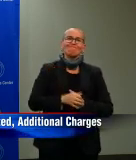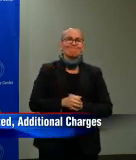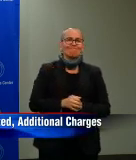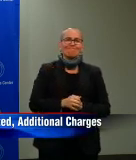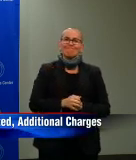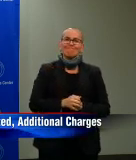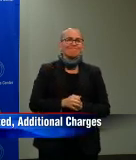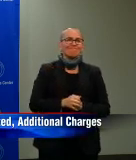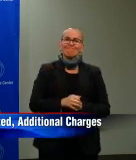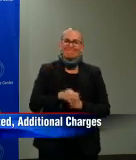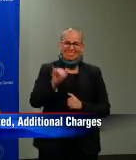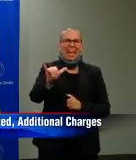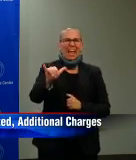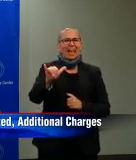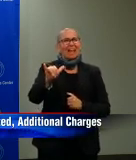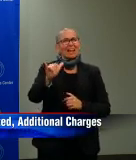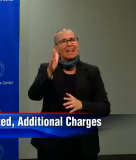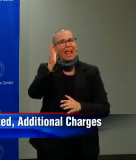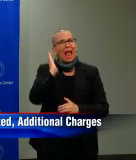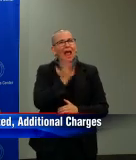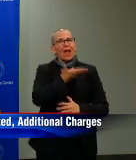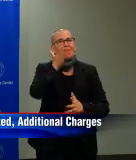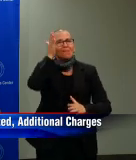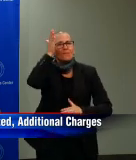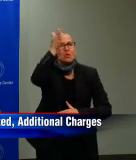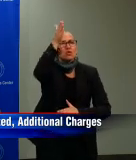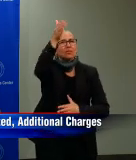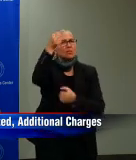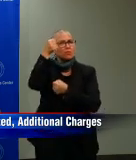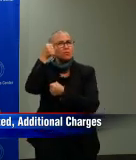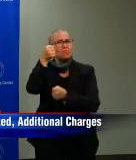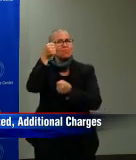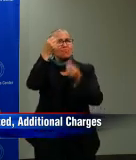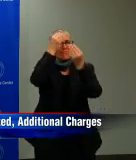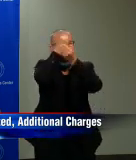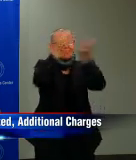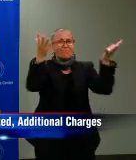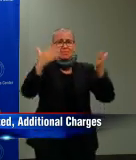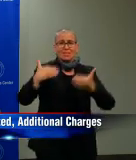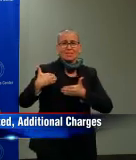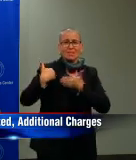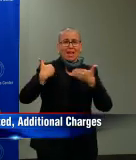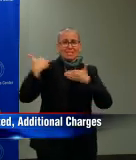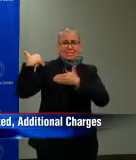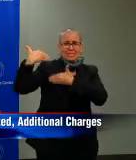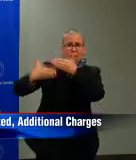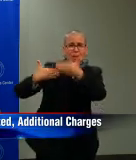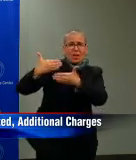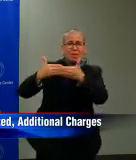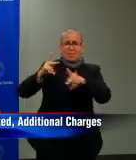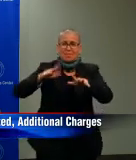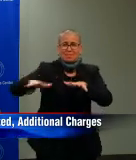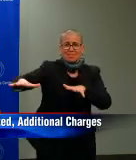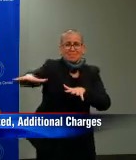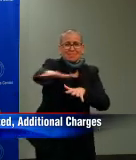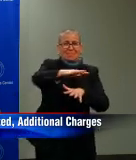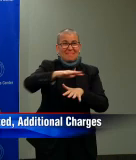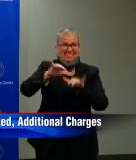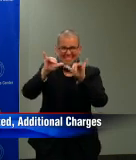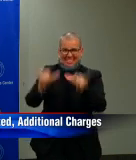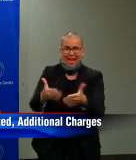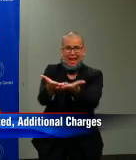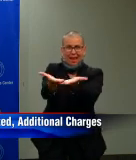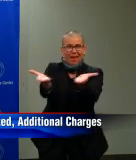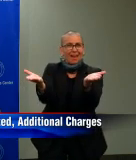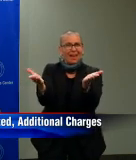the future that was out there in our young people. That is where we are going. And I stood today with a young man, and I think about